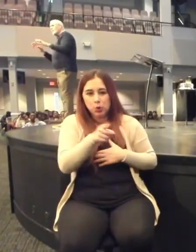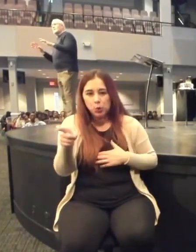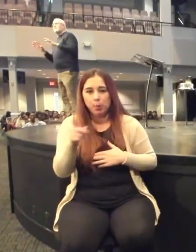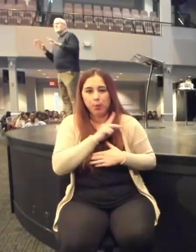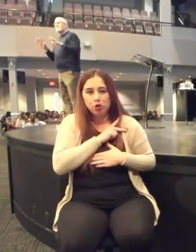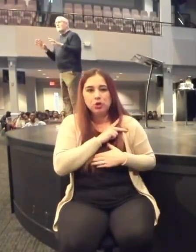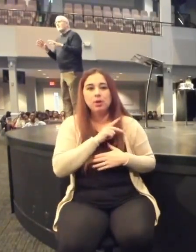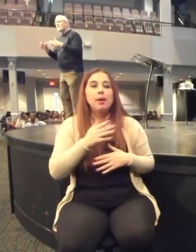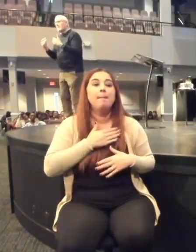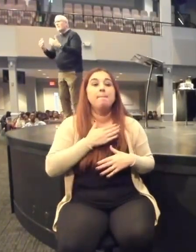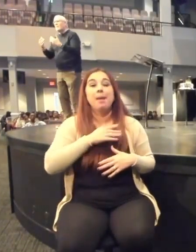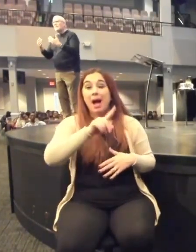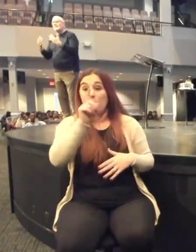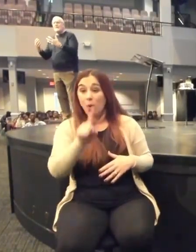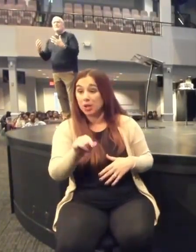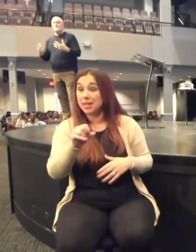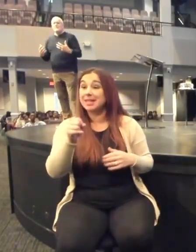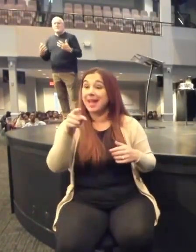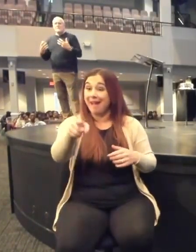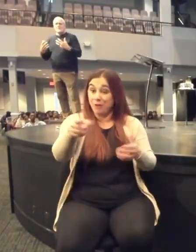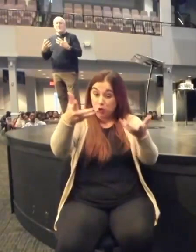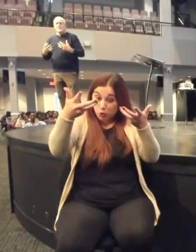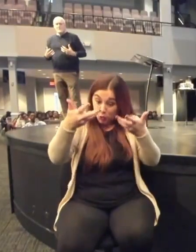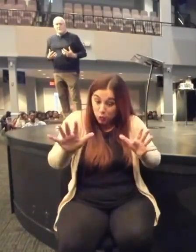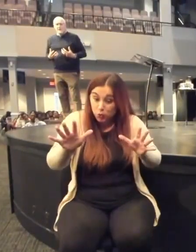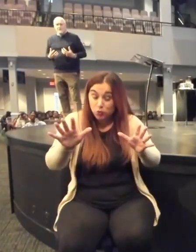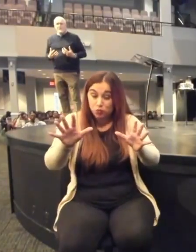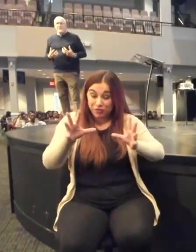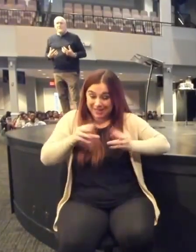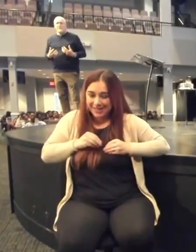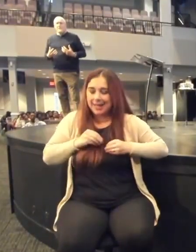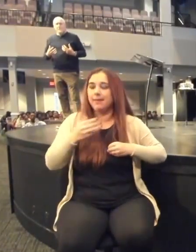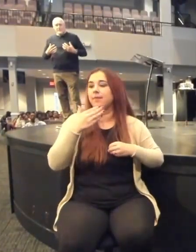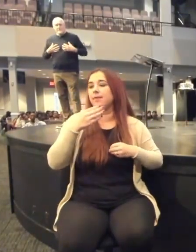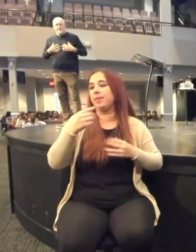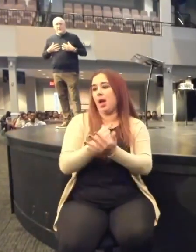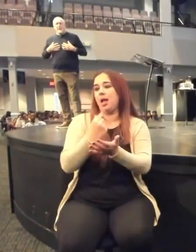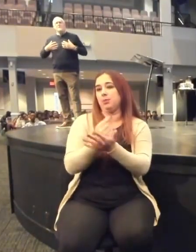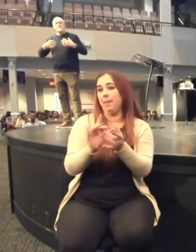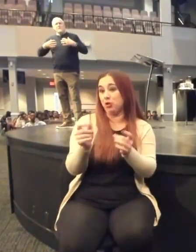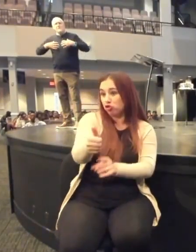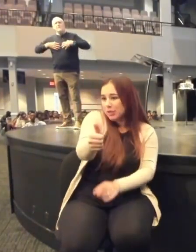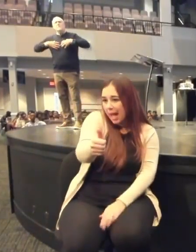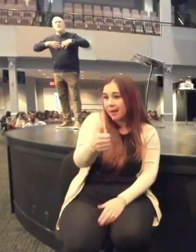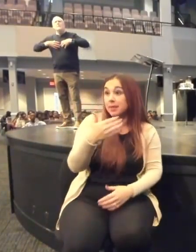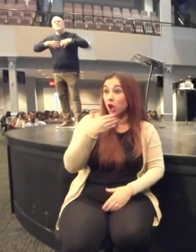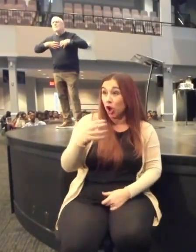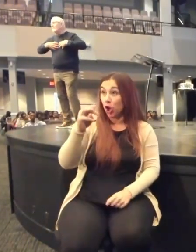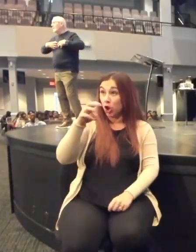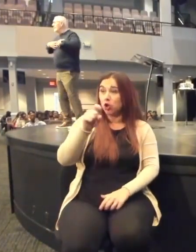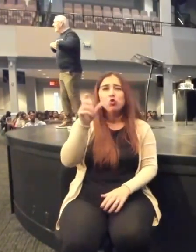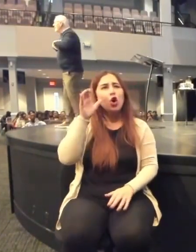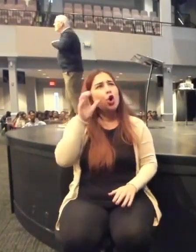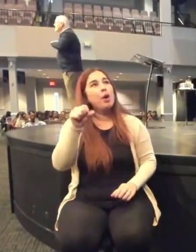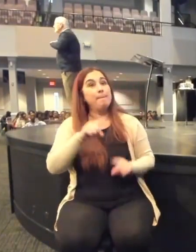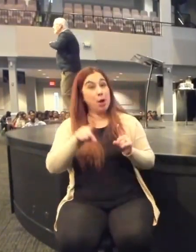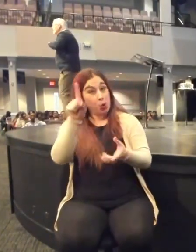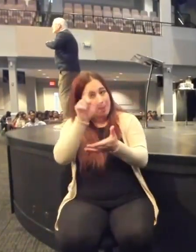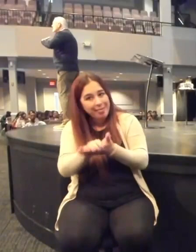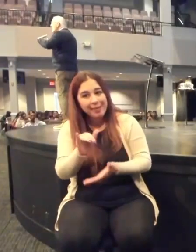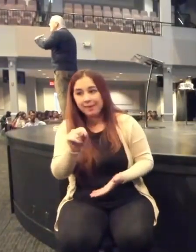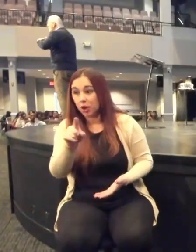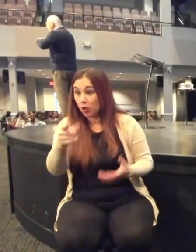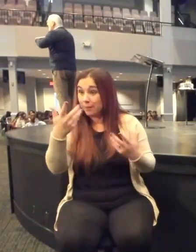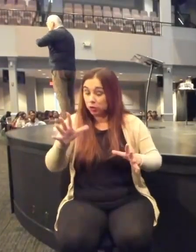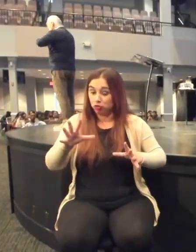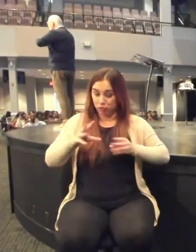And my question to you today is, have you received this message of the gospel personally? Has the good news come to you? Have you received